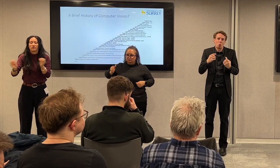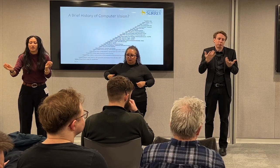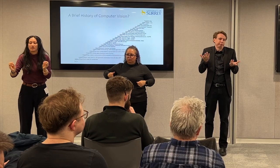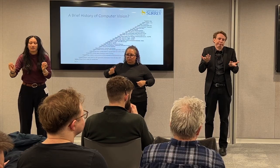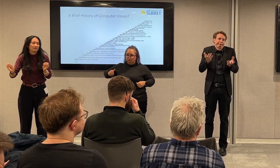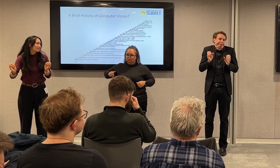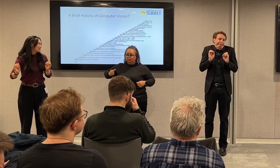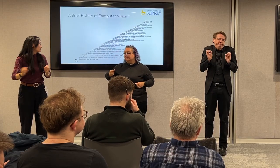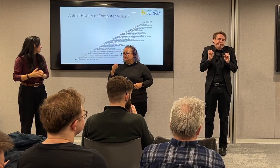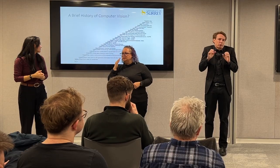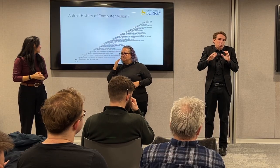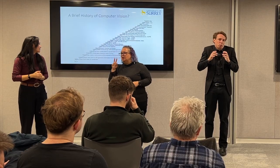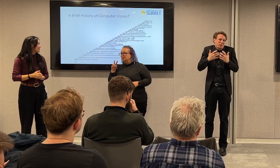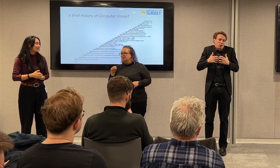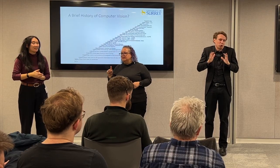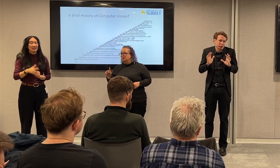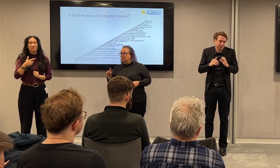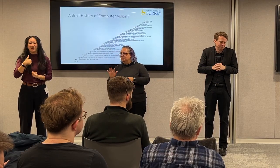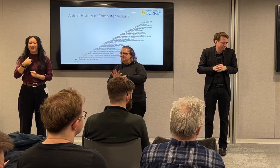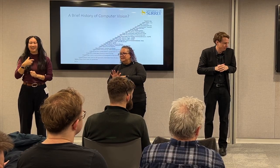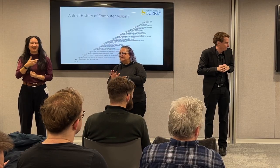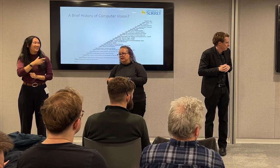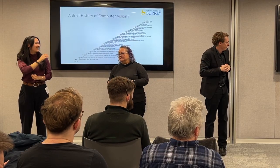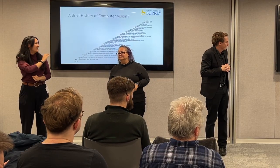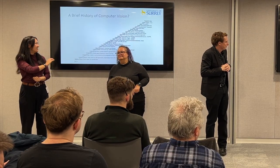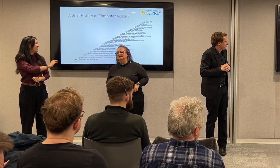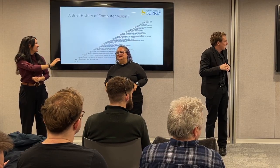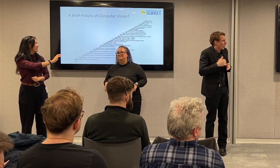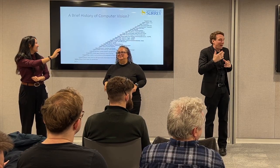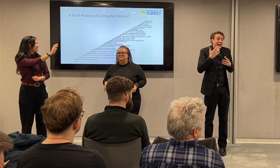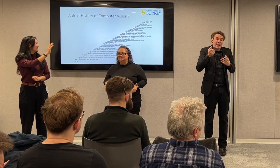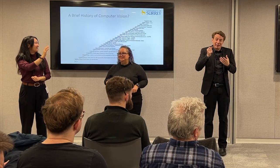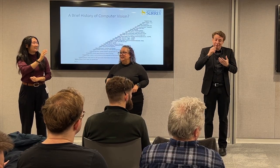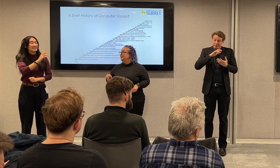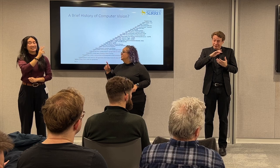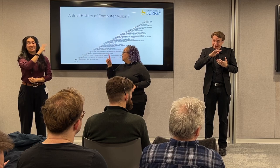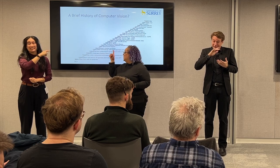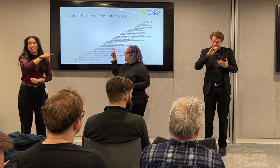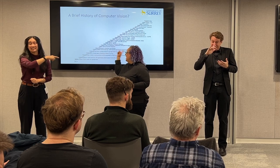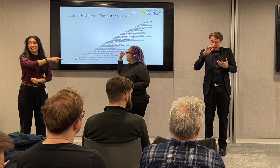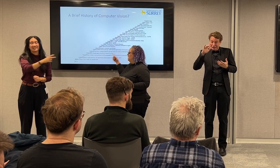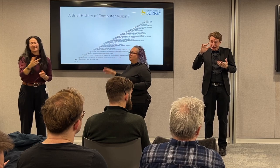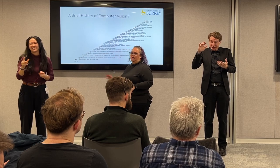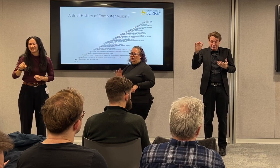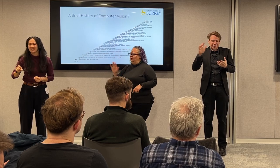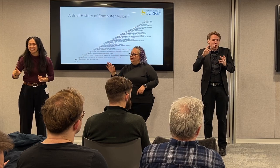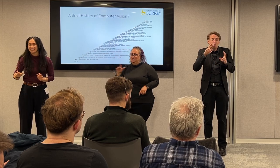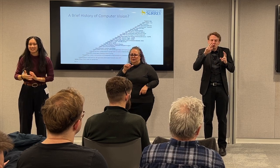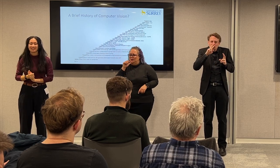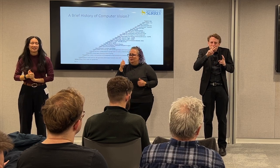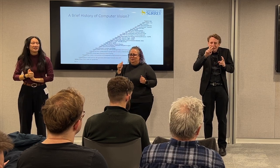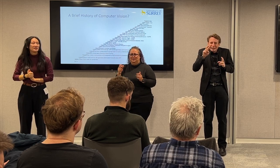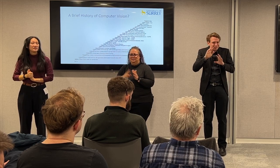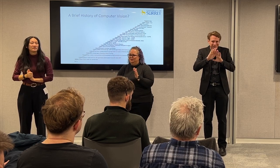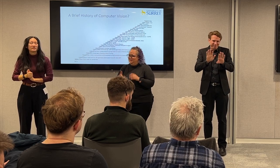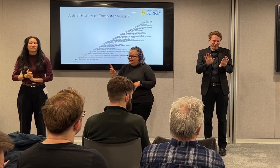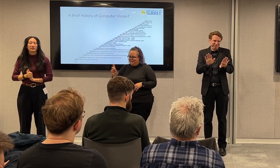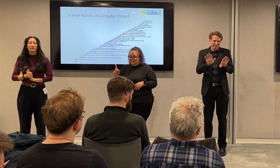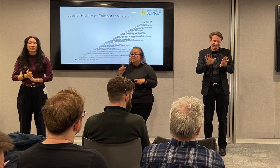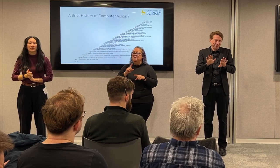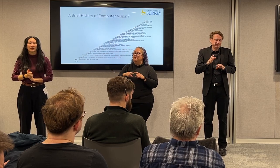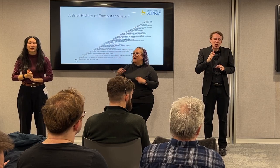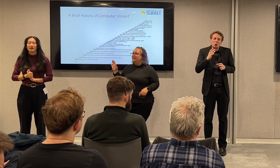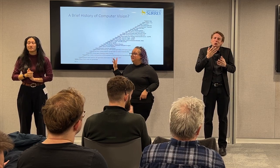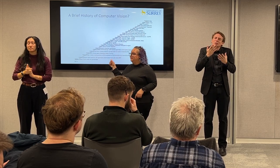all the animations out to try and make this slide a bit more deaf-friendly. But so you don't read these. But these, from a computer vision perspective, are kind